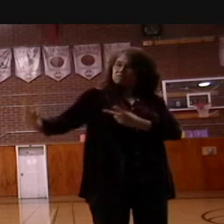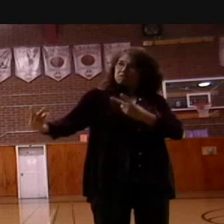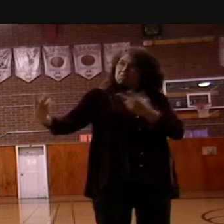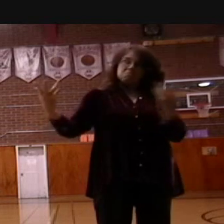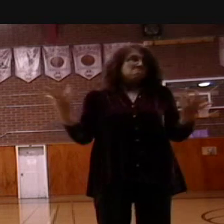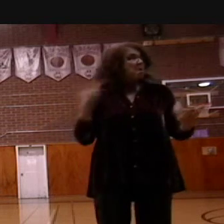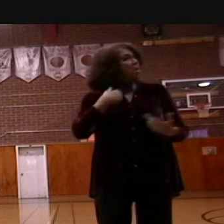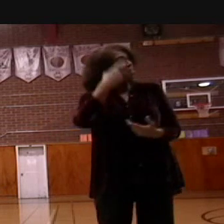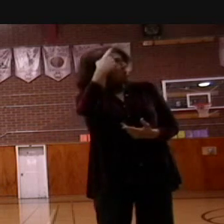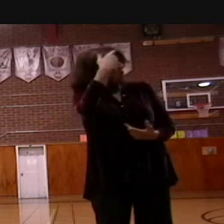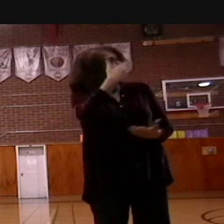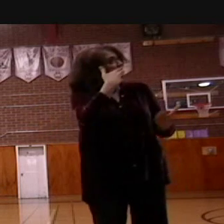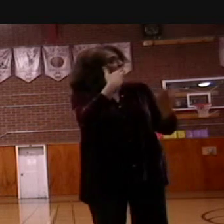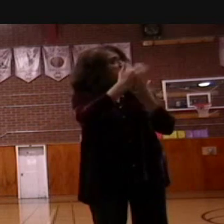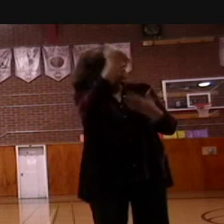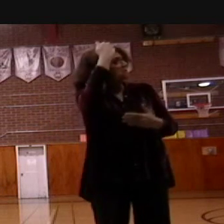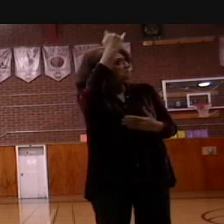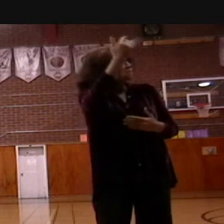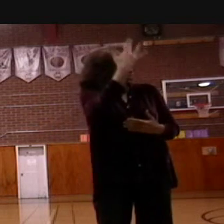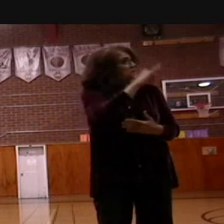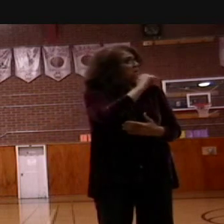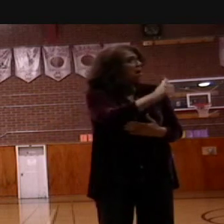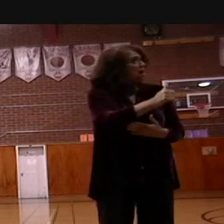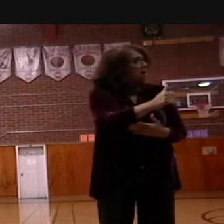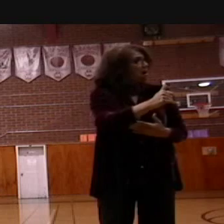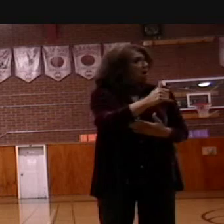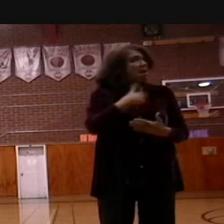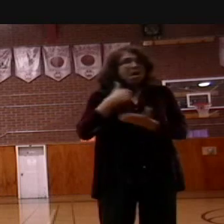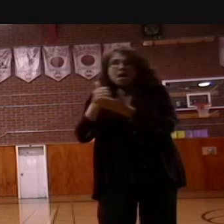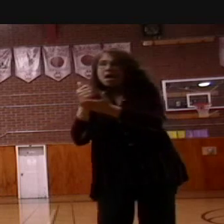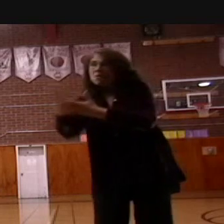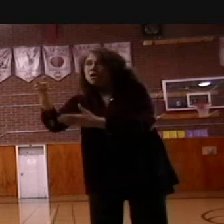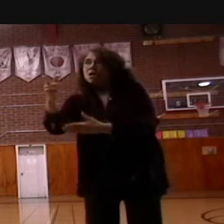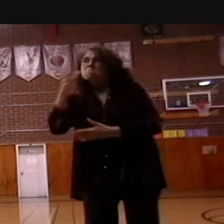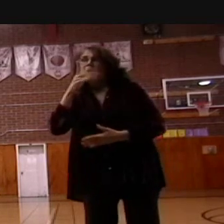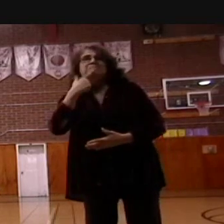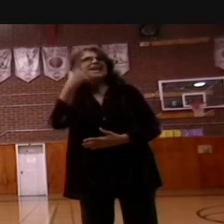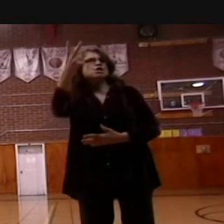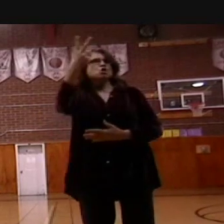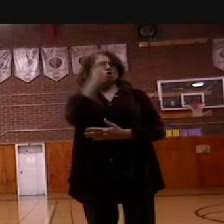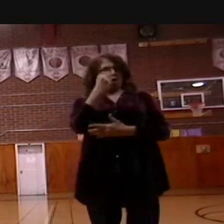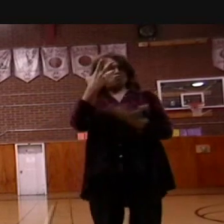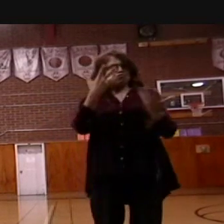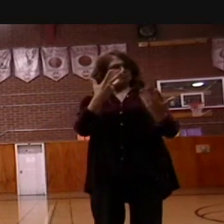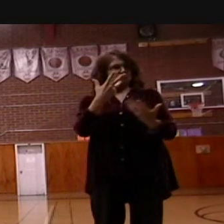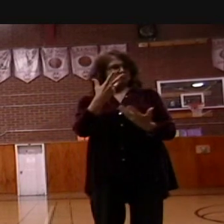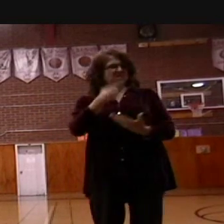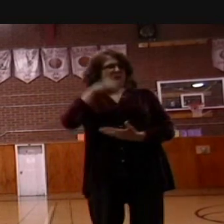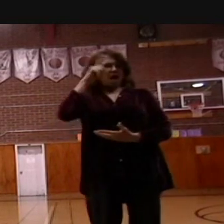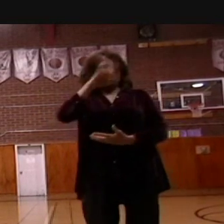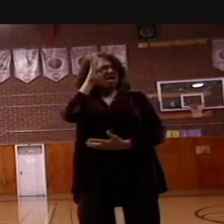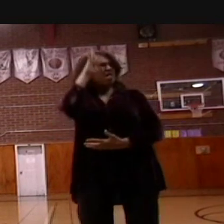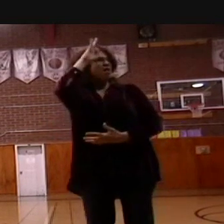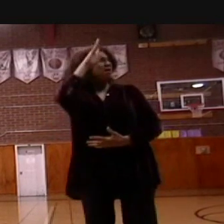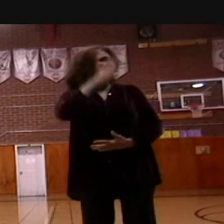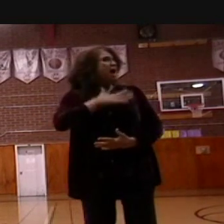Now I thought that that was a great idea, but surprisingly, my mom said no. She said I had to come up with my own idea.